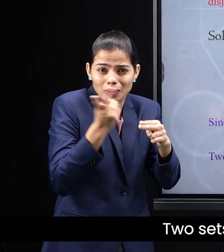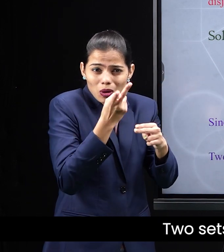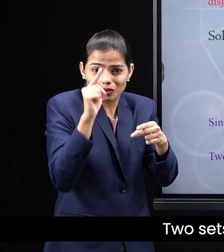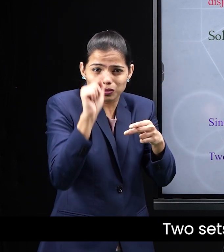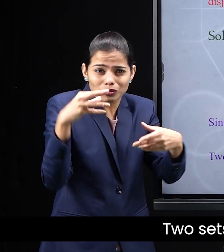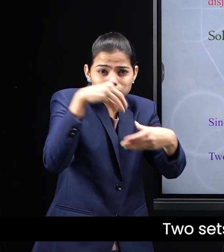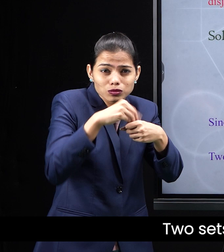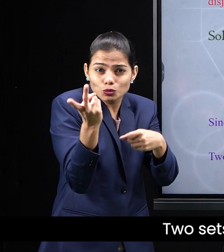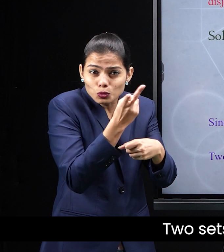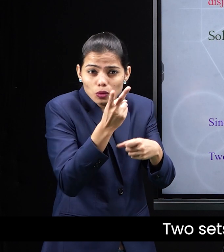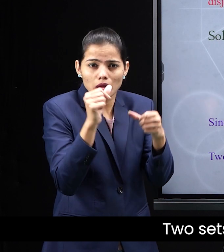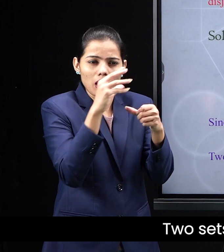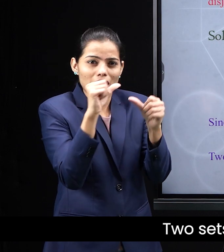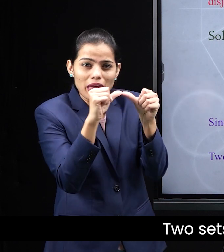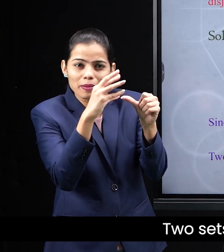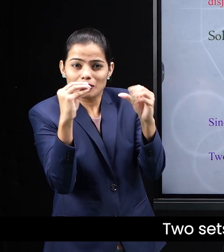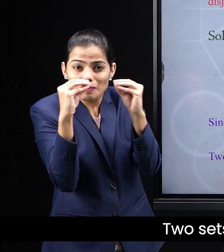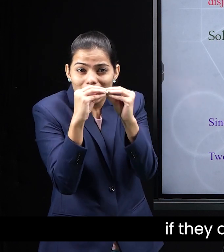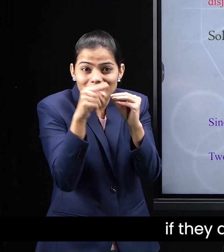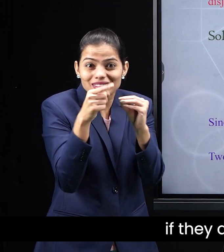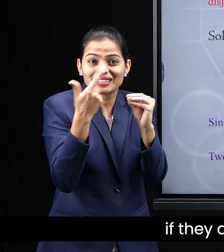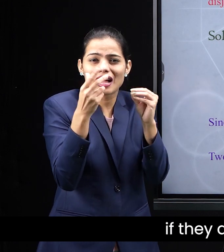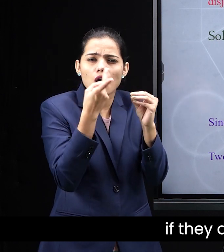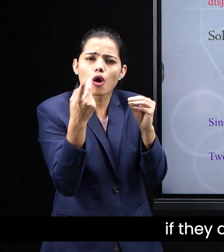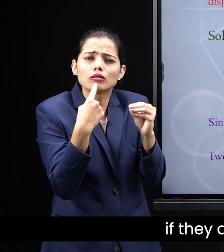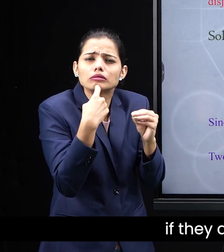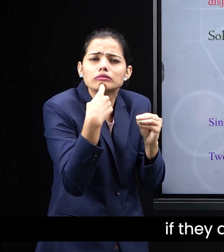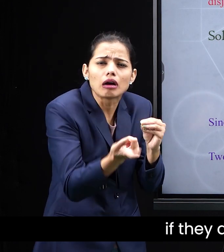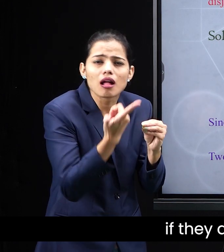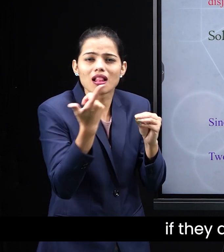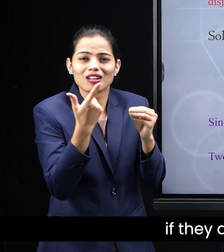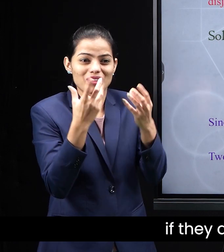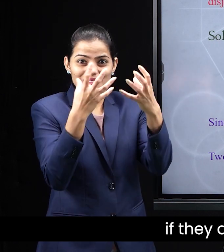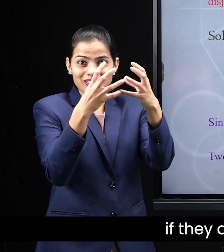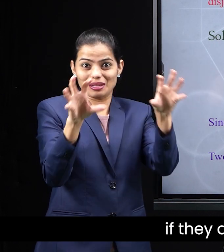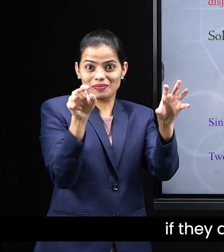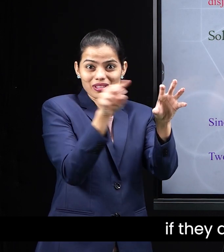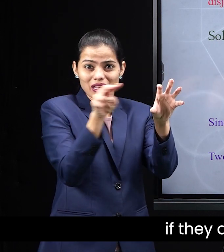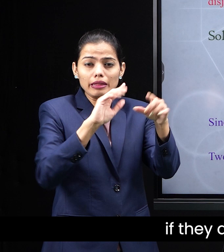and B are said to be disjoint if they do not have common elements.